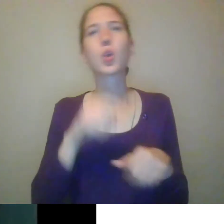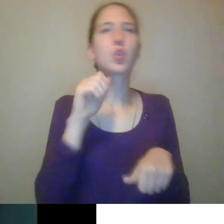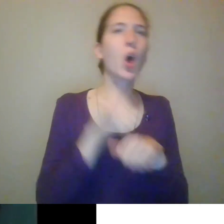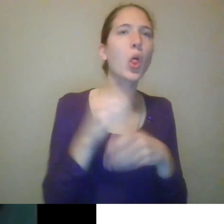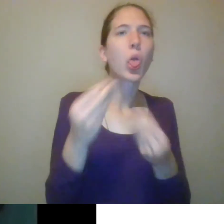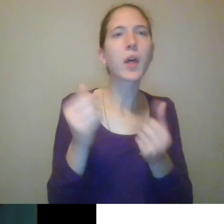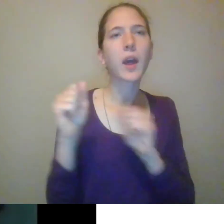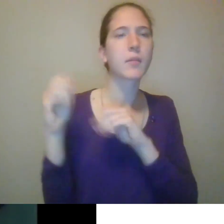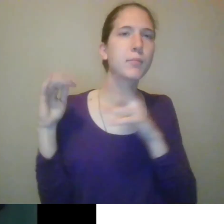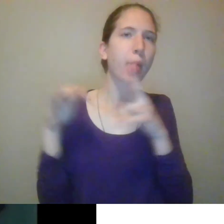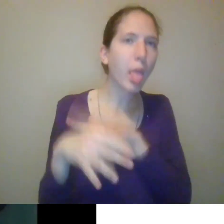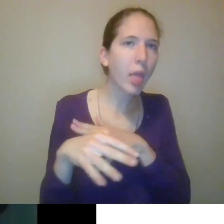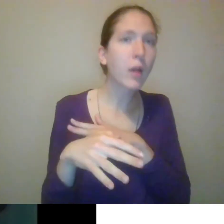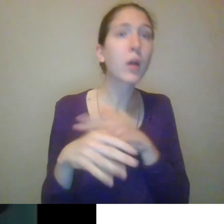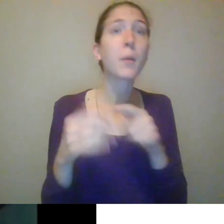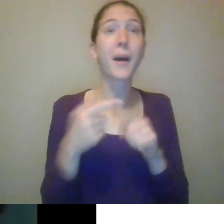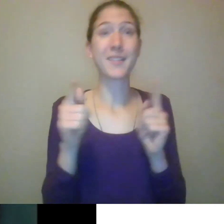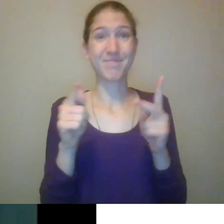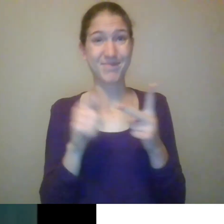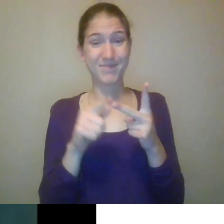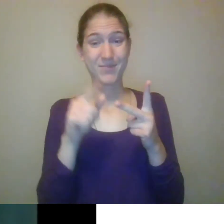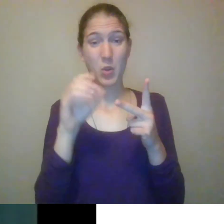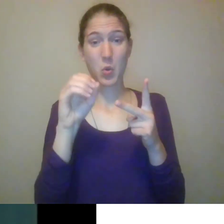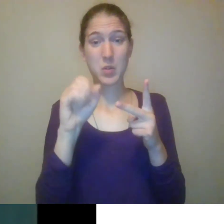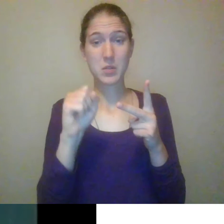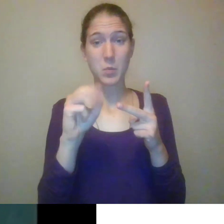of only one material, and that material is water.